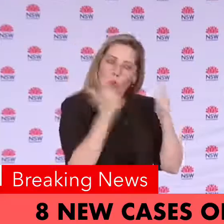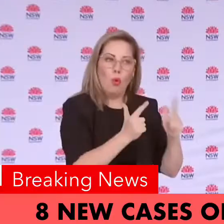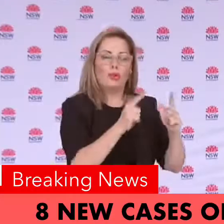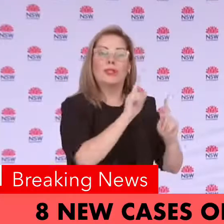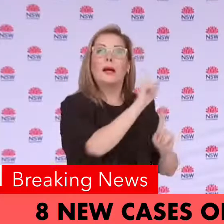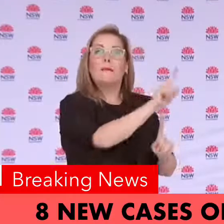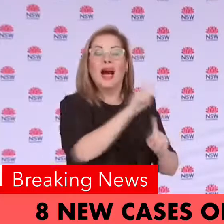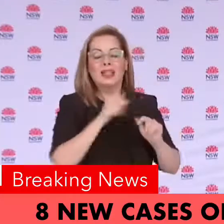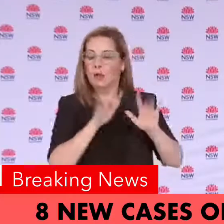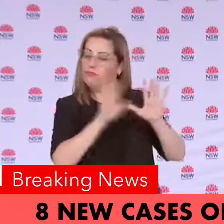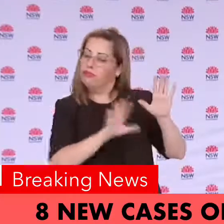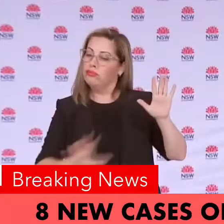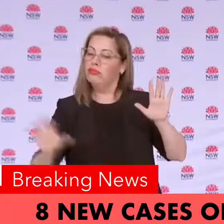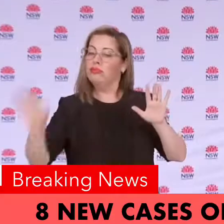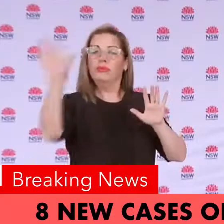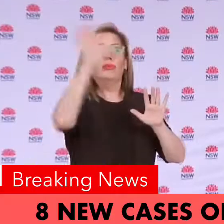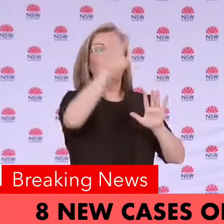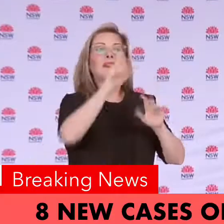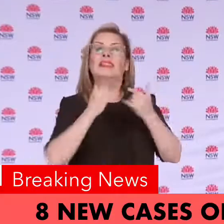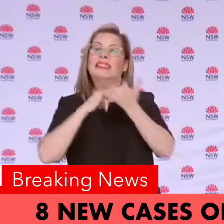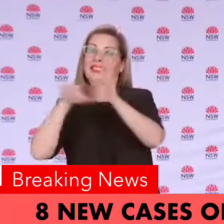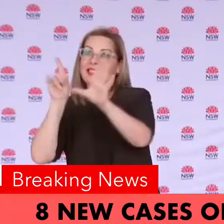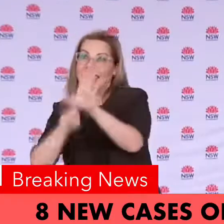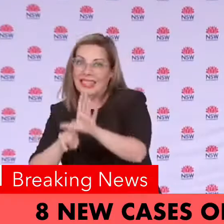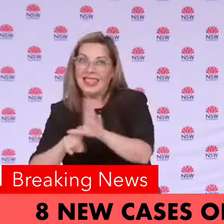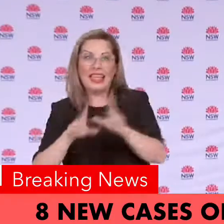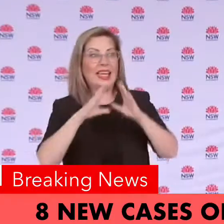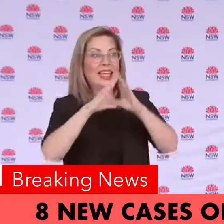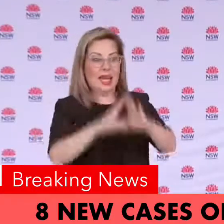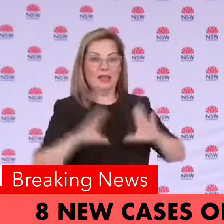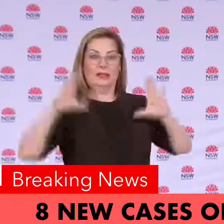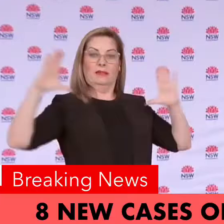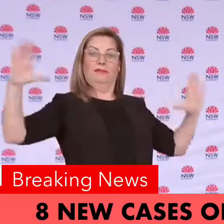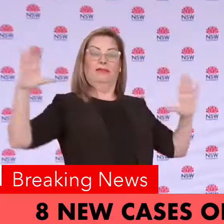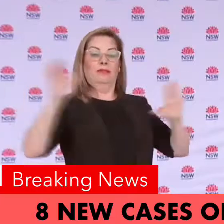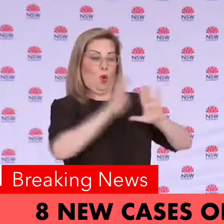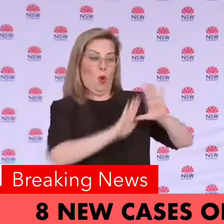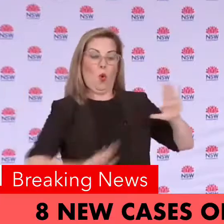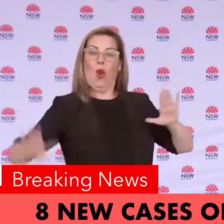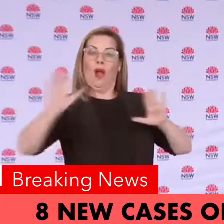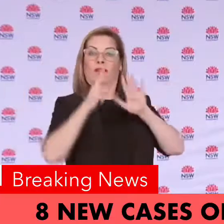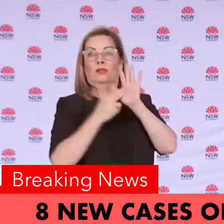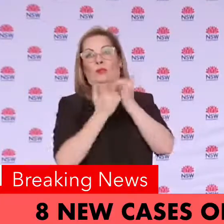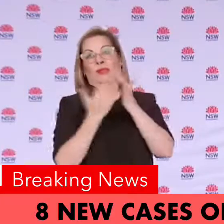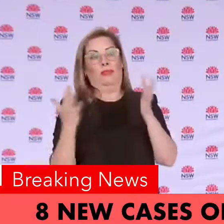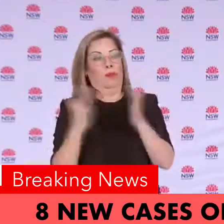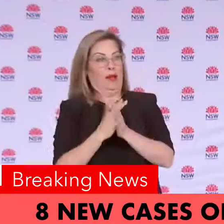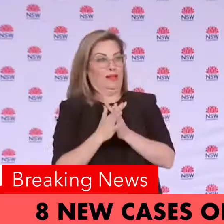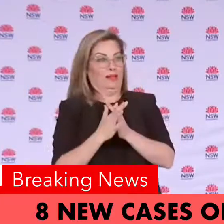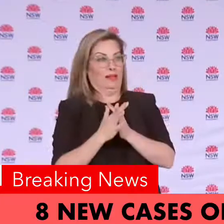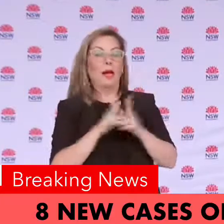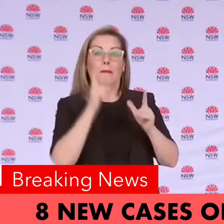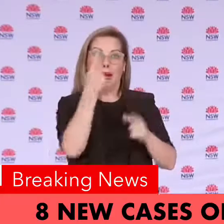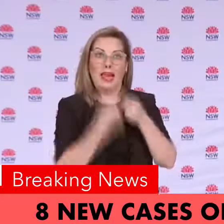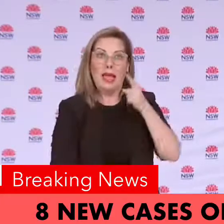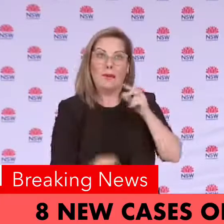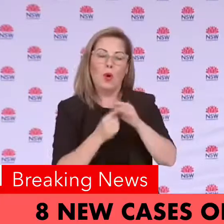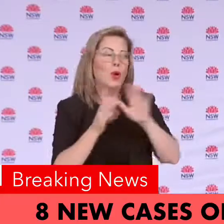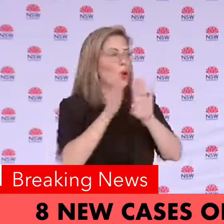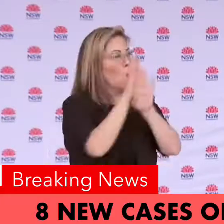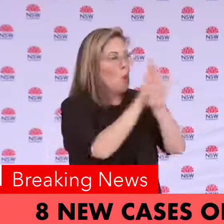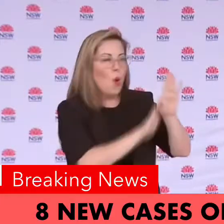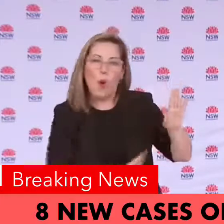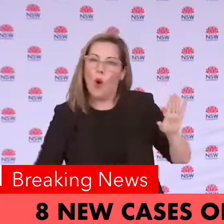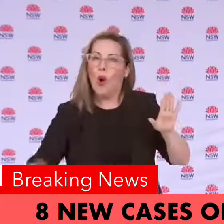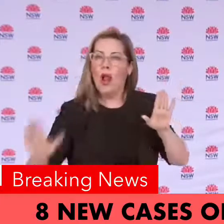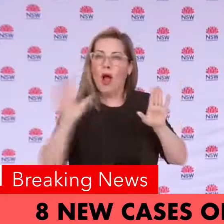community. It is important that we get those high rates of testing across all of Sydney and